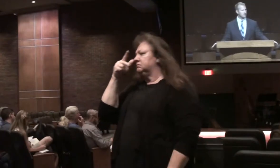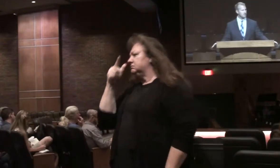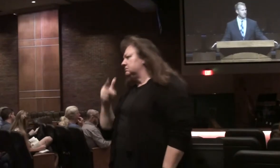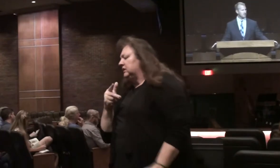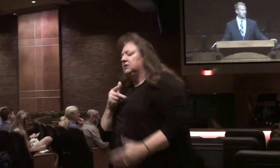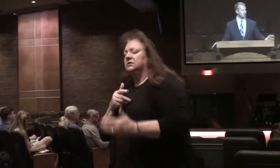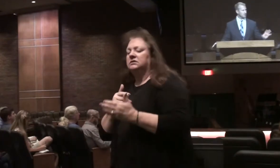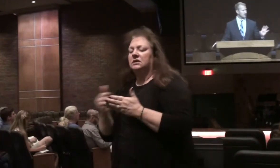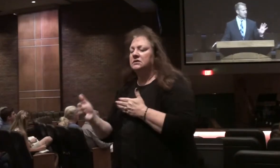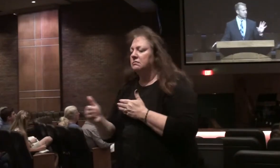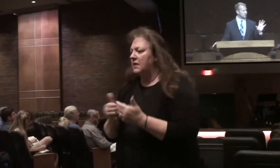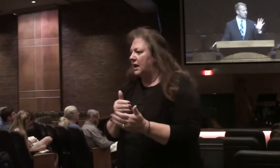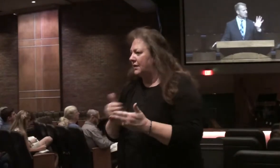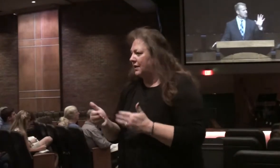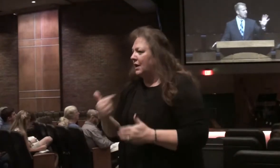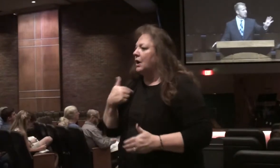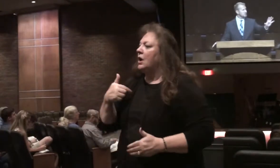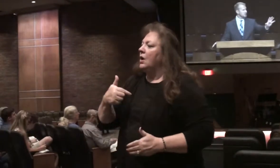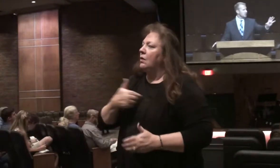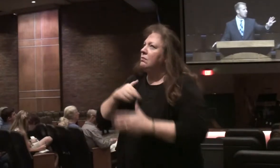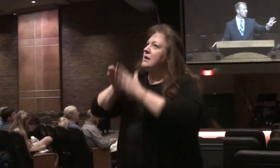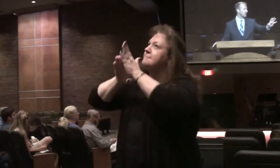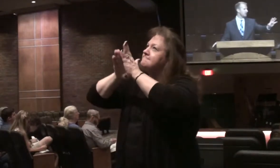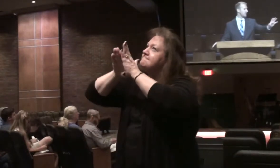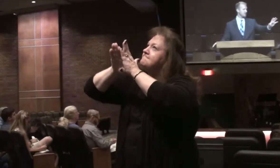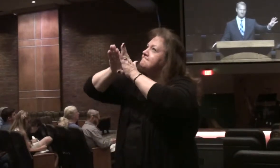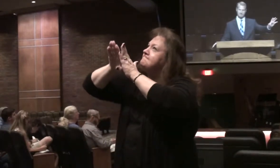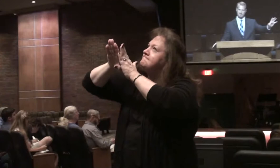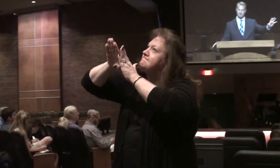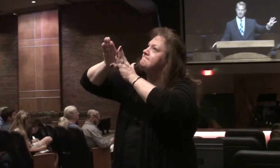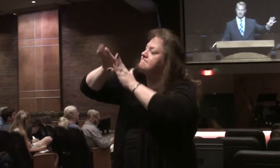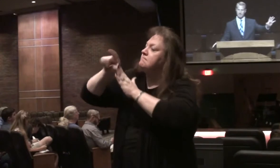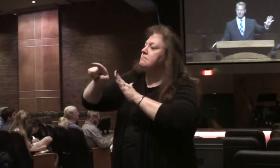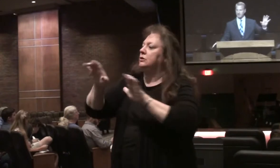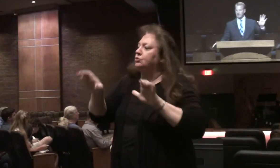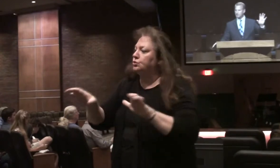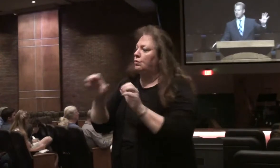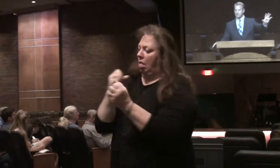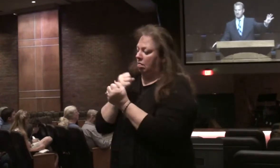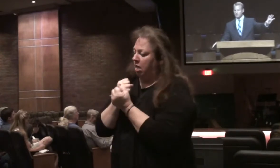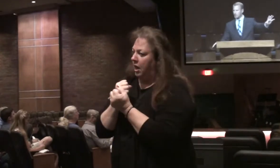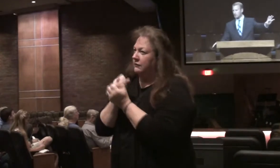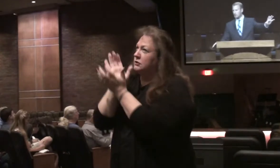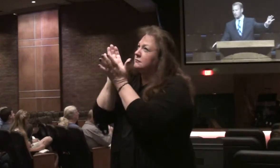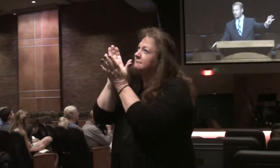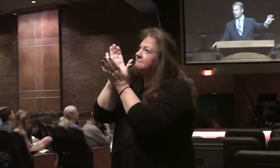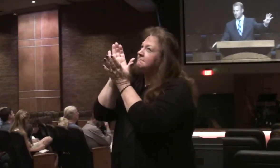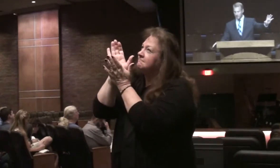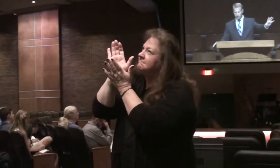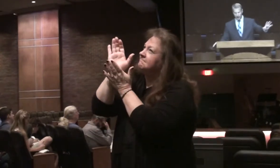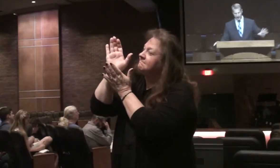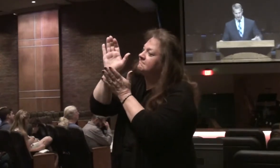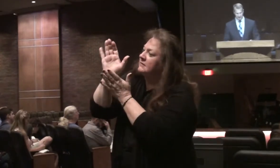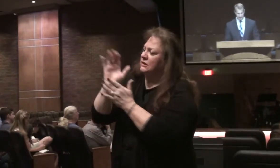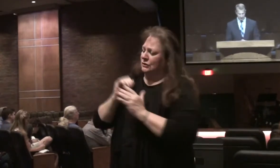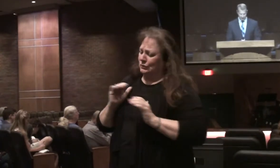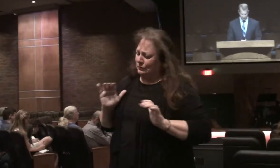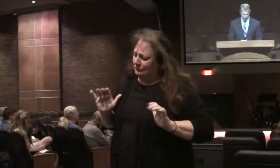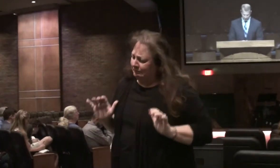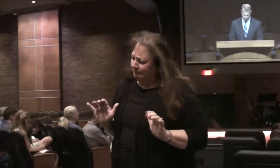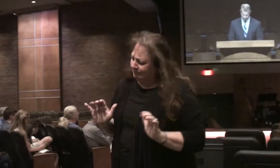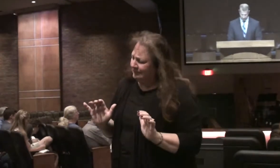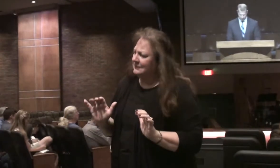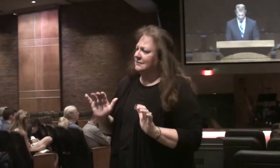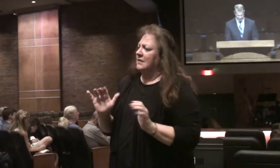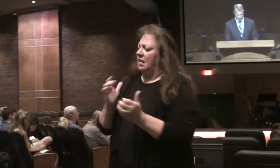moment, as believers we're to excel still more in love, to keep pushing forward, to be practicing love